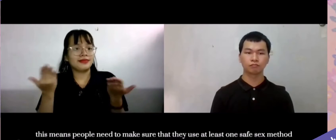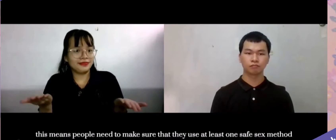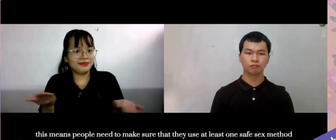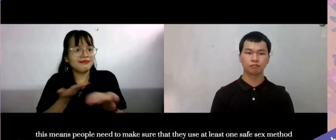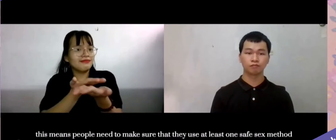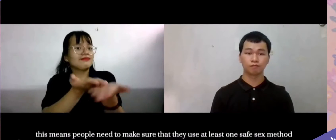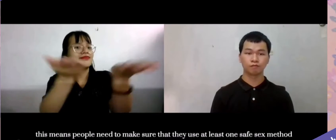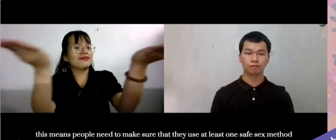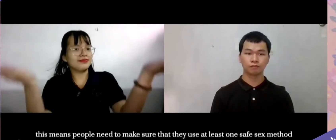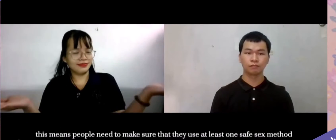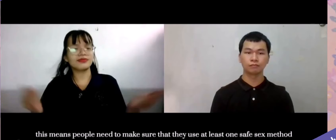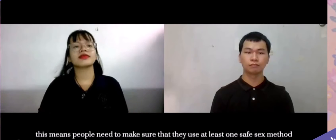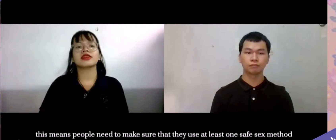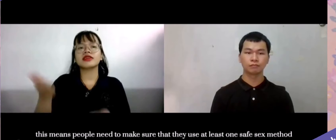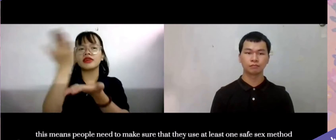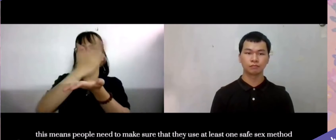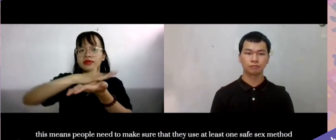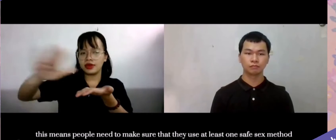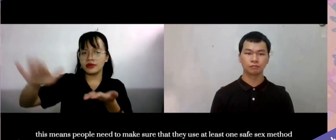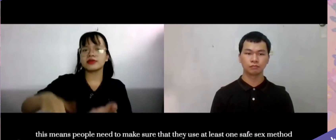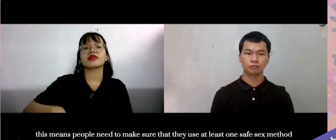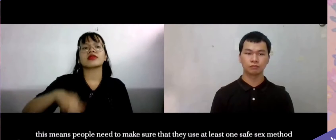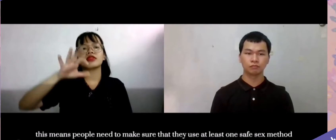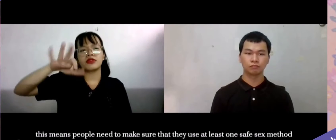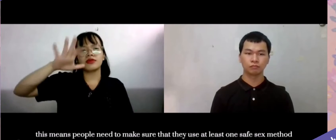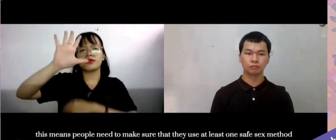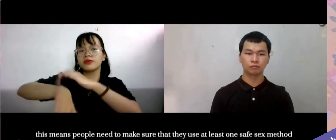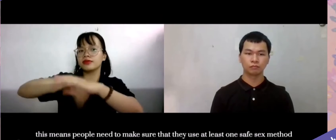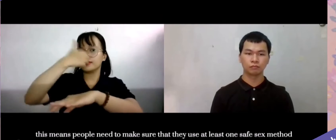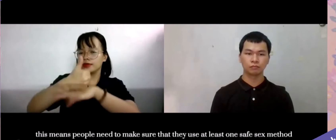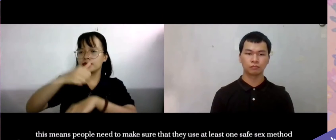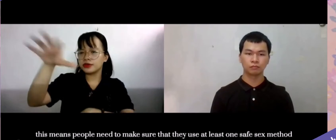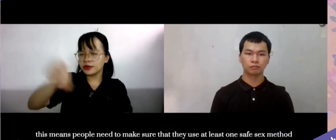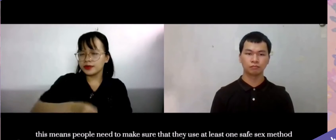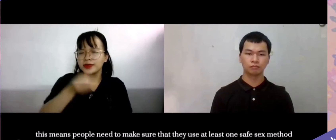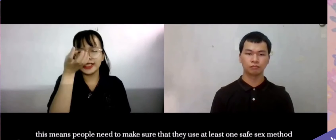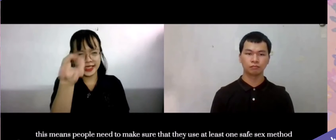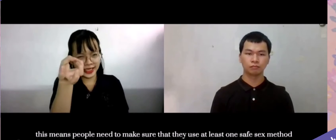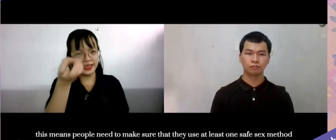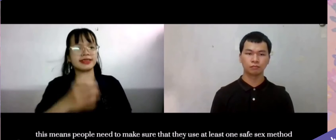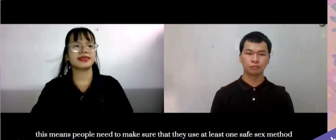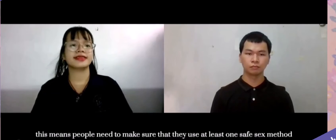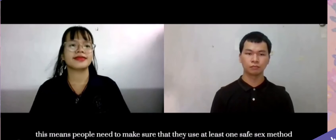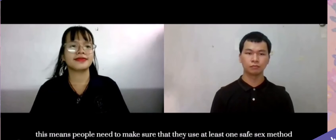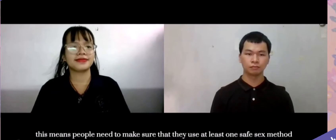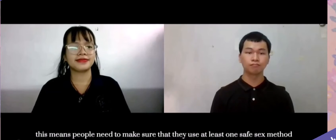this means that people need to make sure they use at least one safe sex method